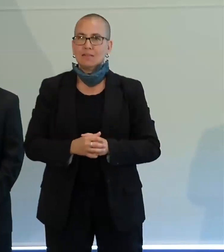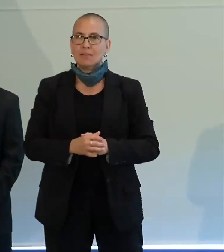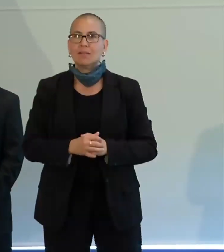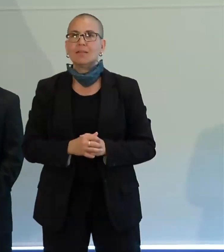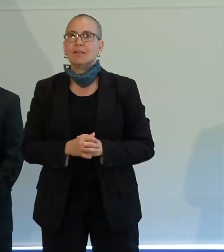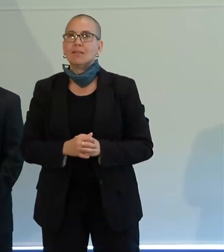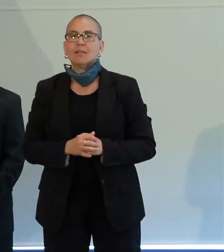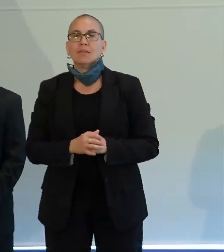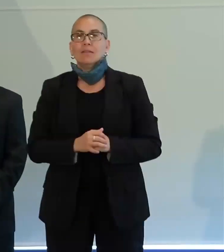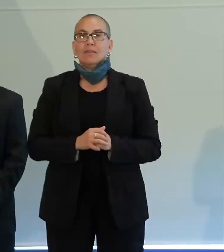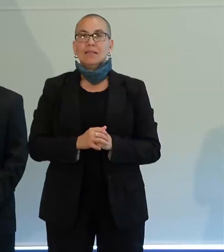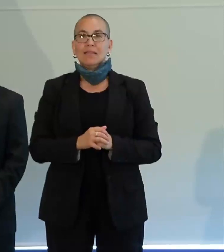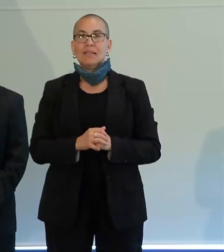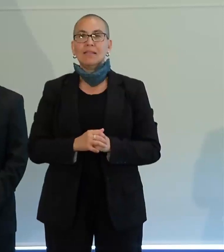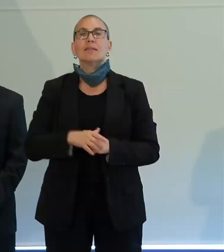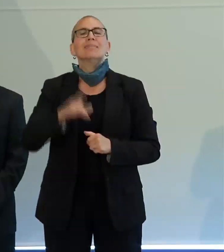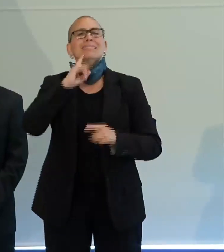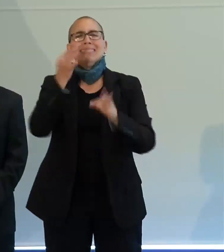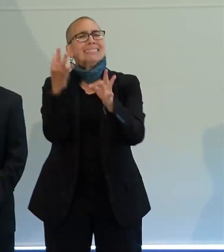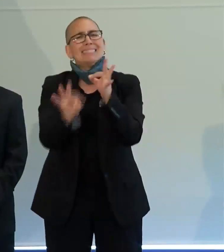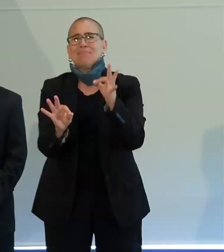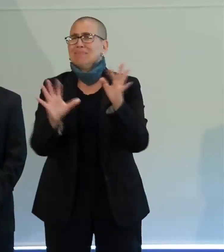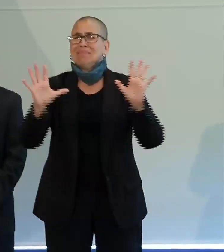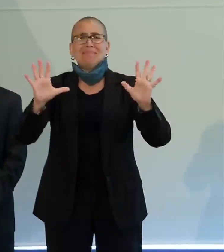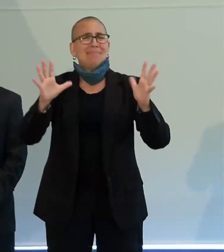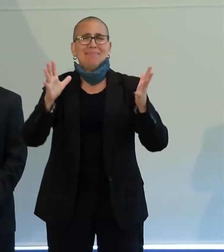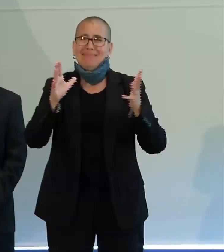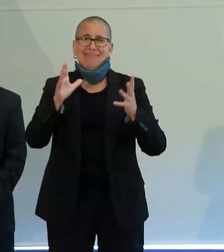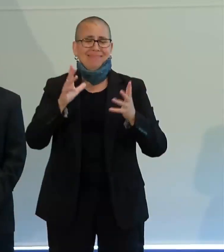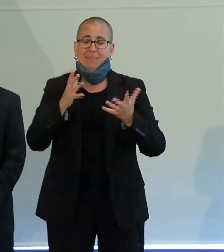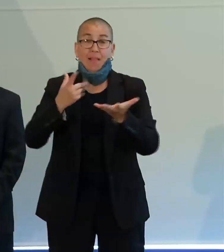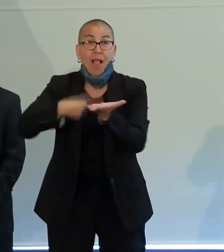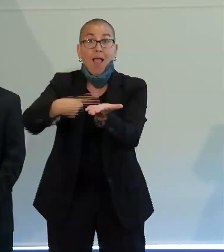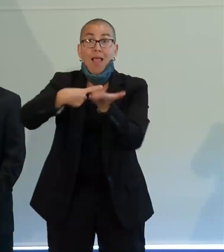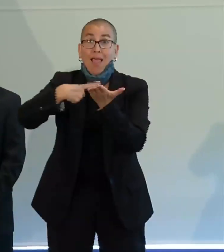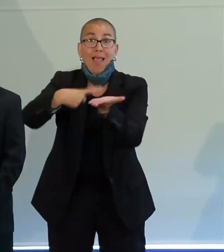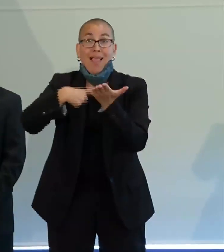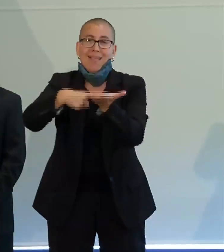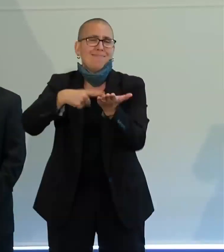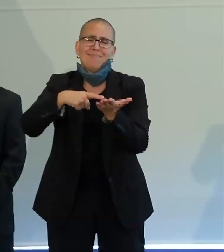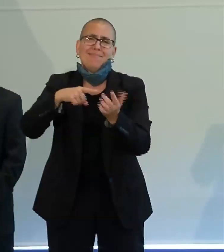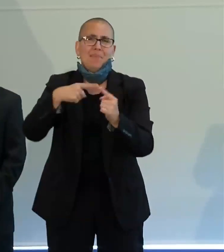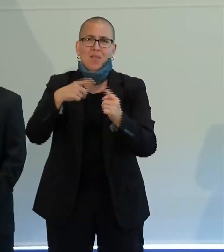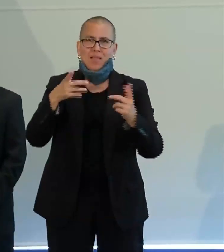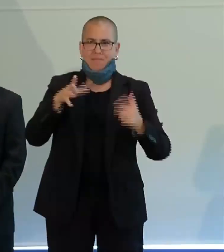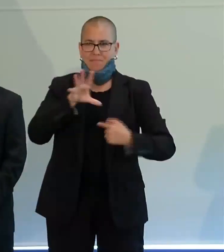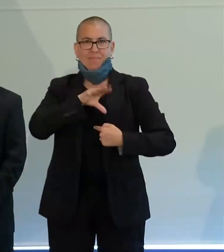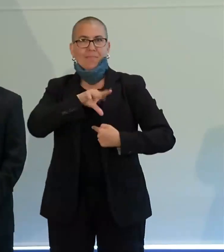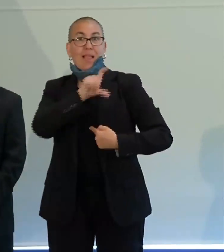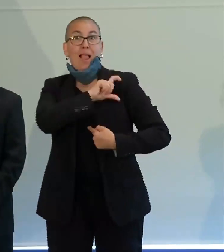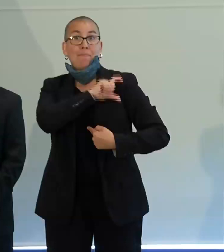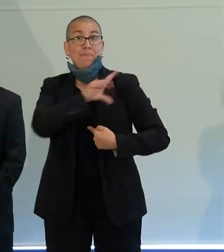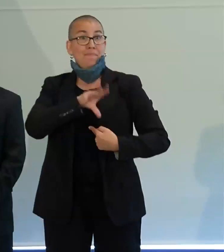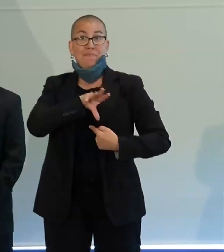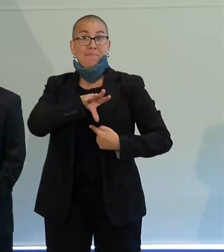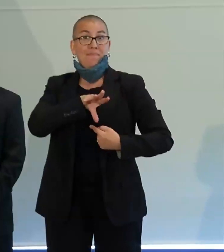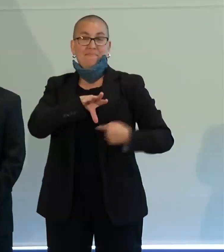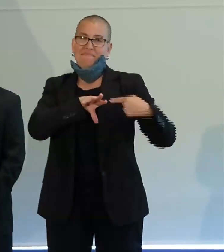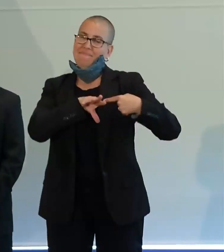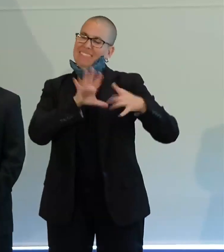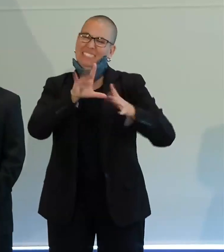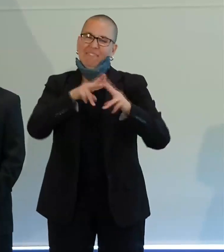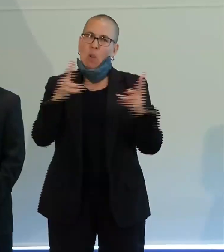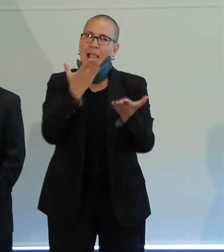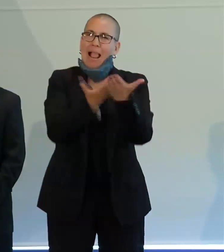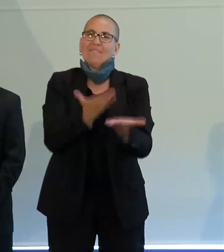that. That's simply way too early to begin that conversation. At this point, we are preparing to try this case. If